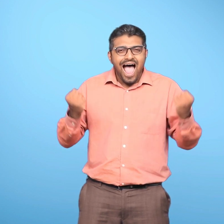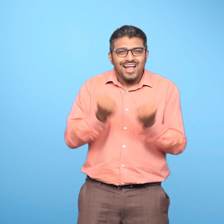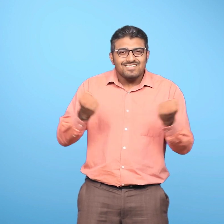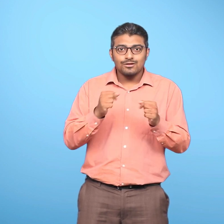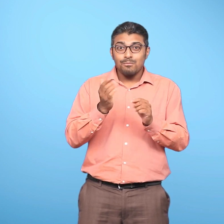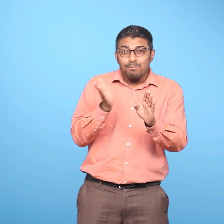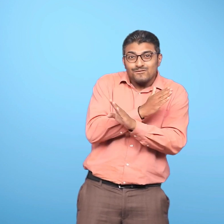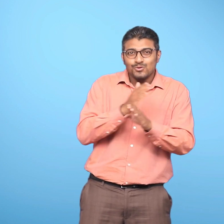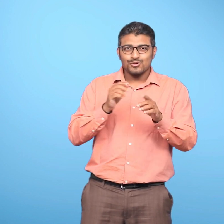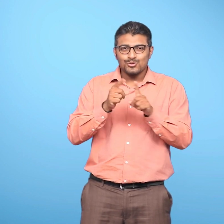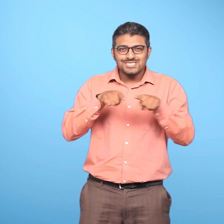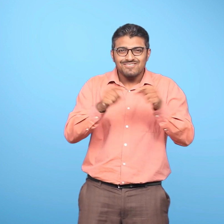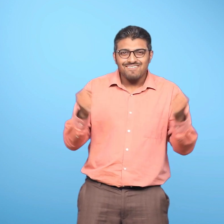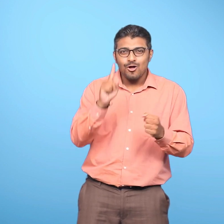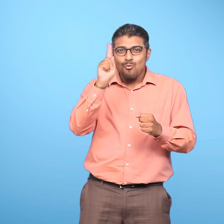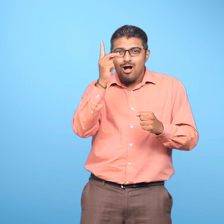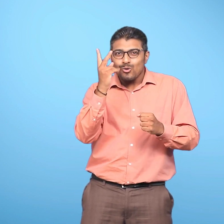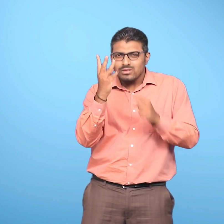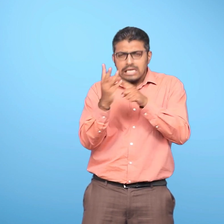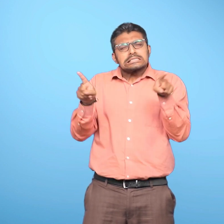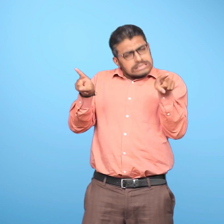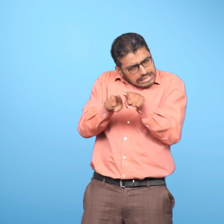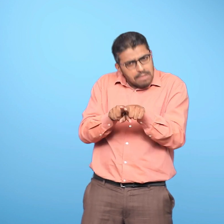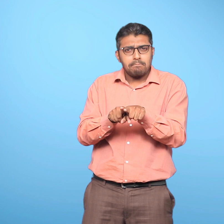let us repeat the same activities with a difference.